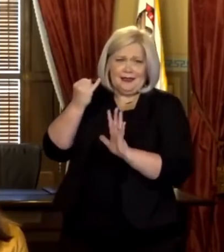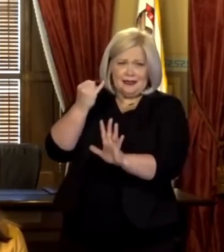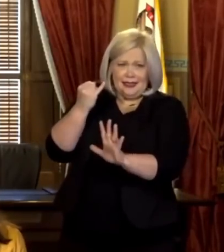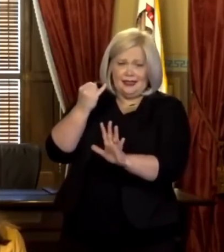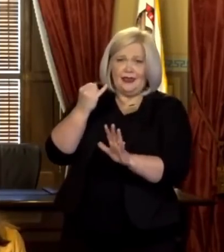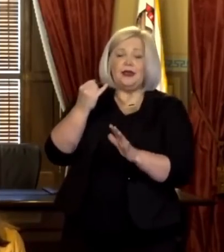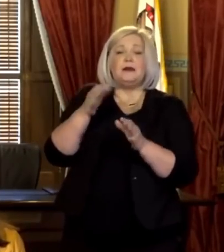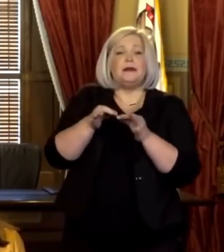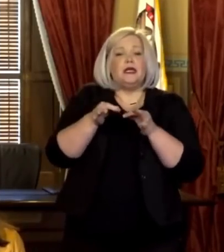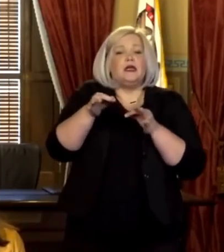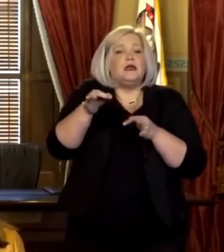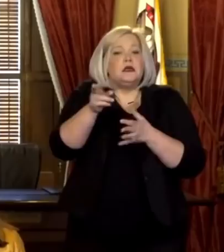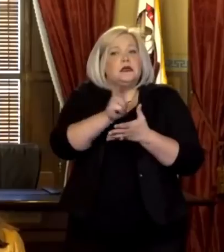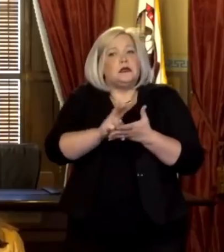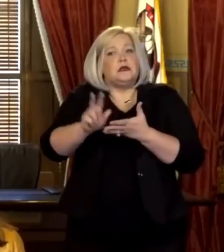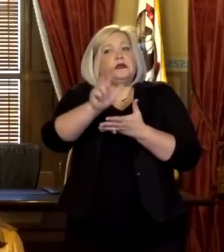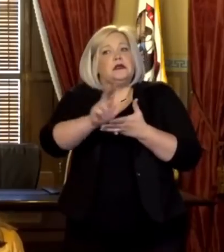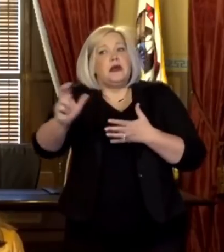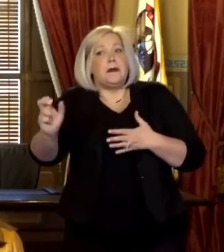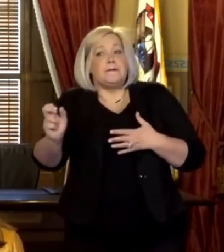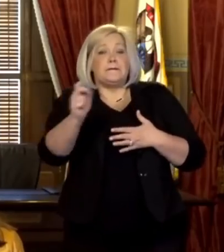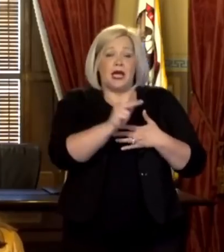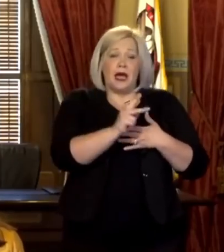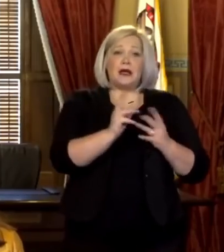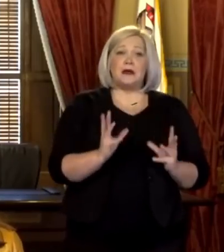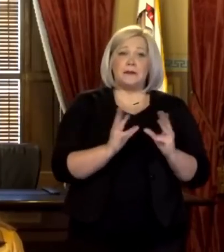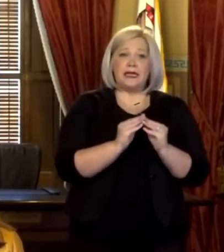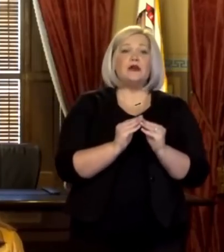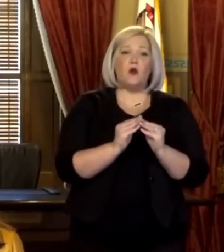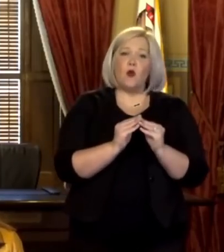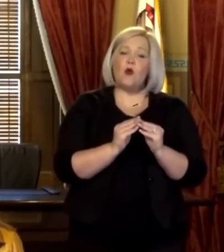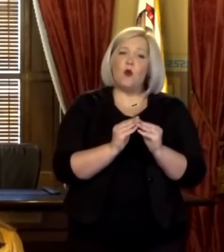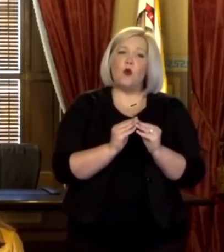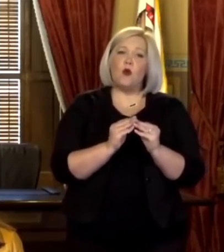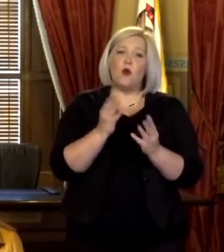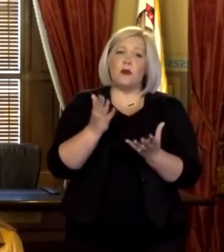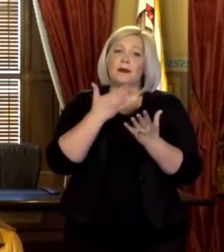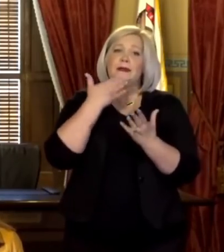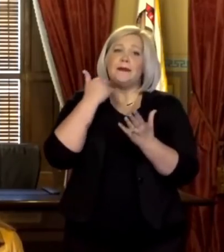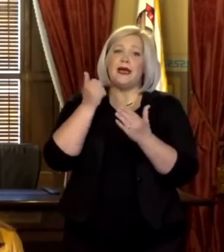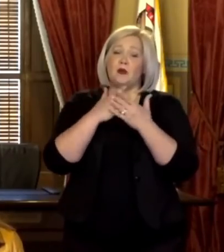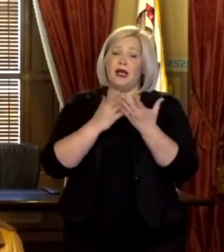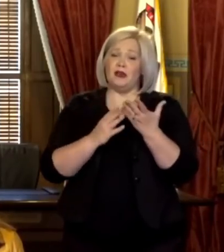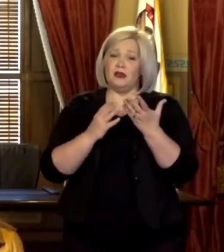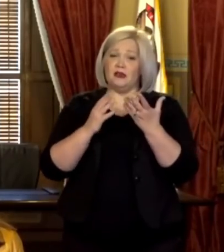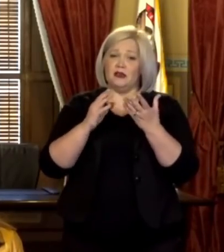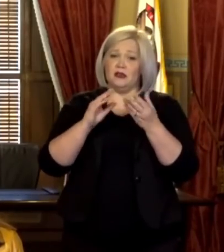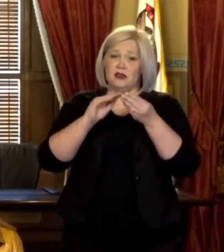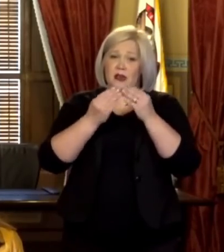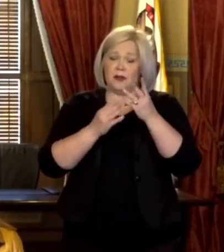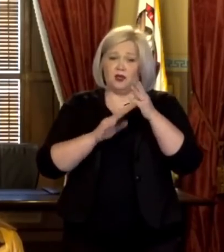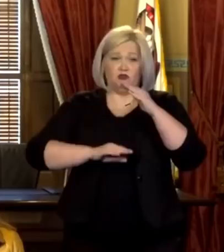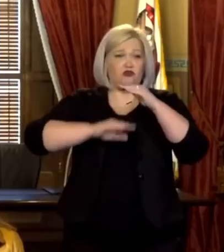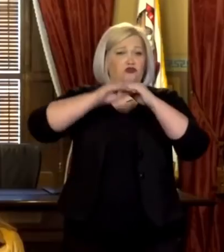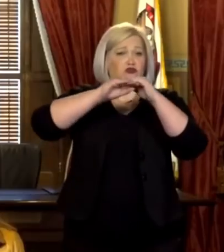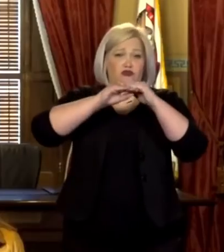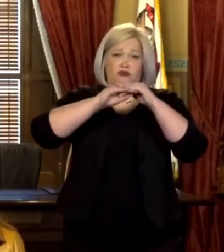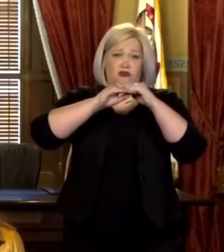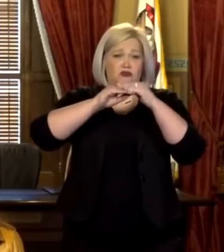in a few weeks will probably be when we're close to the apex and the height of this crisis, and it would